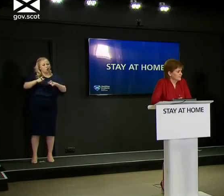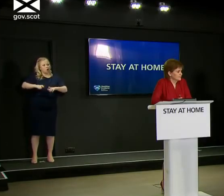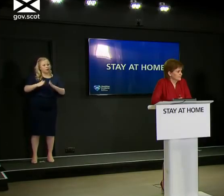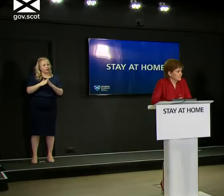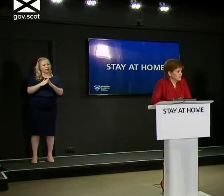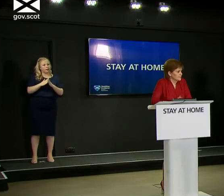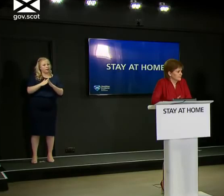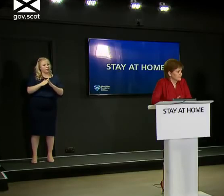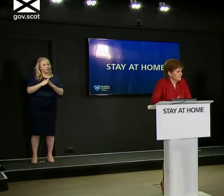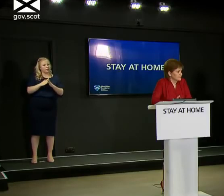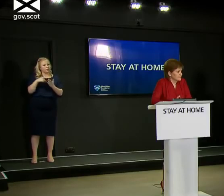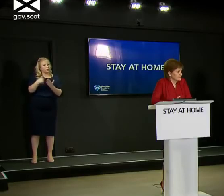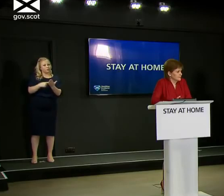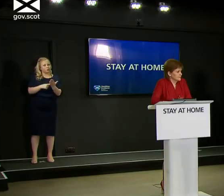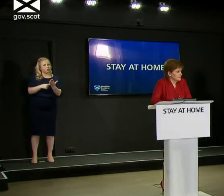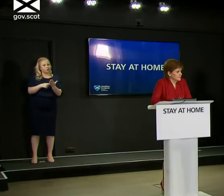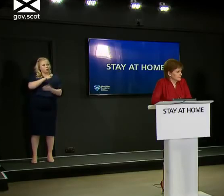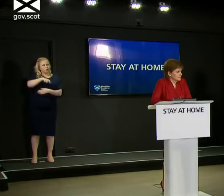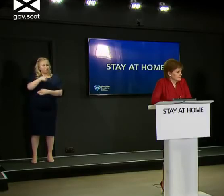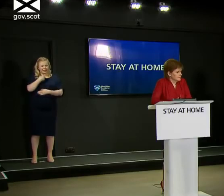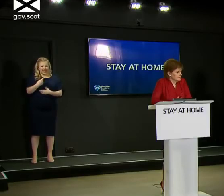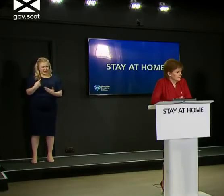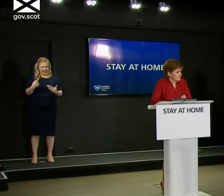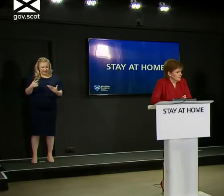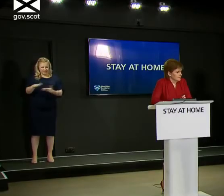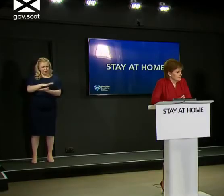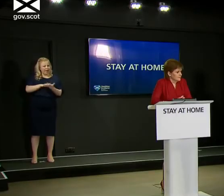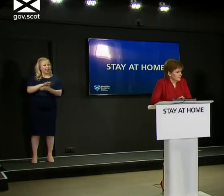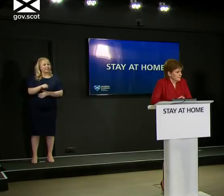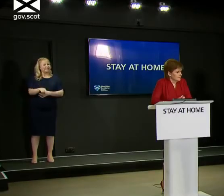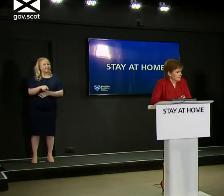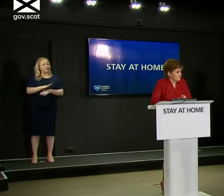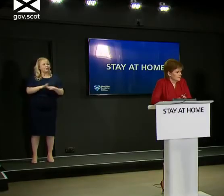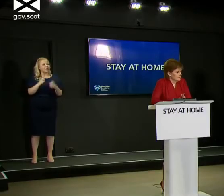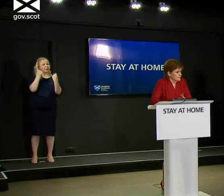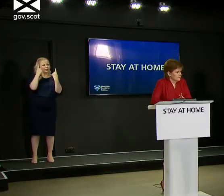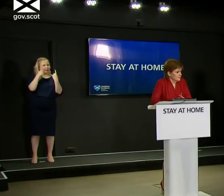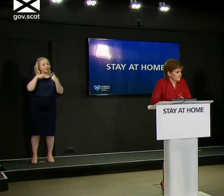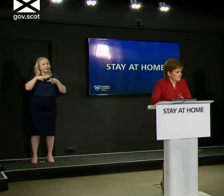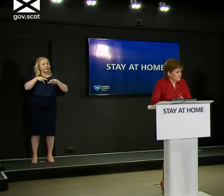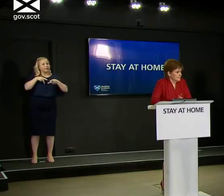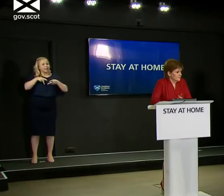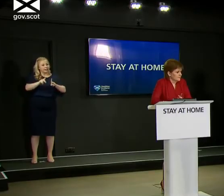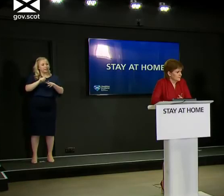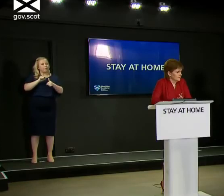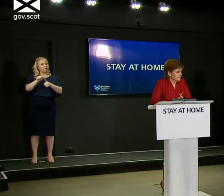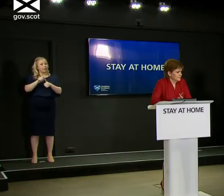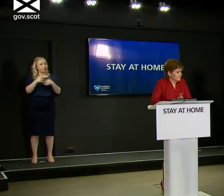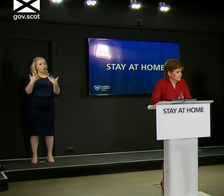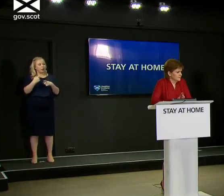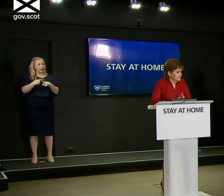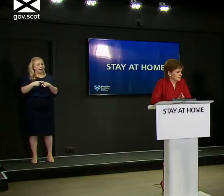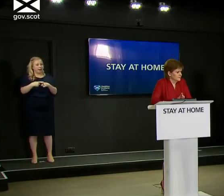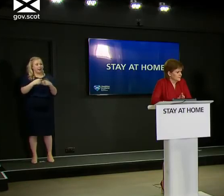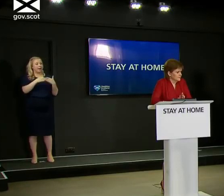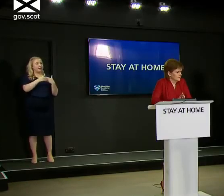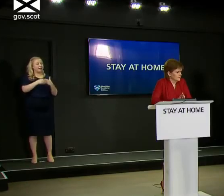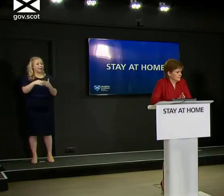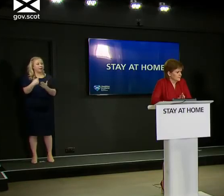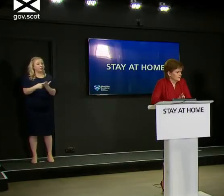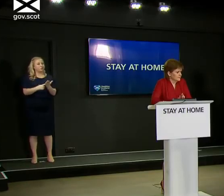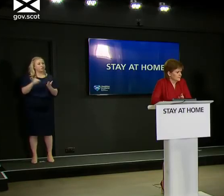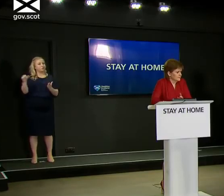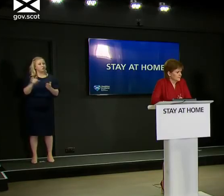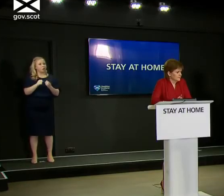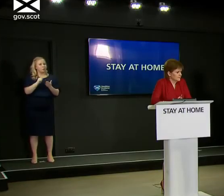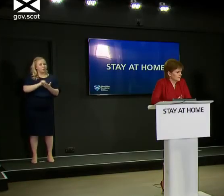quote was, they were a mess. He said they don't make any sense, and he said the system was better in England and the guidance should have been published sooner